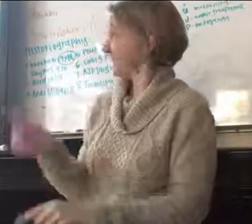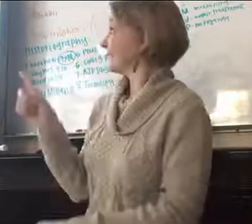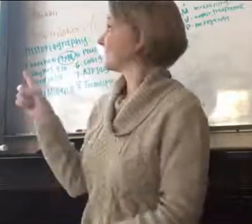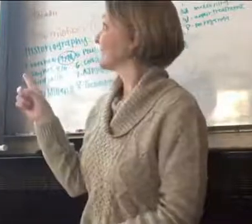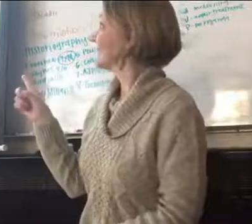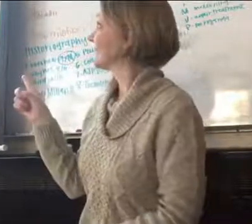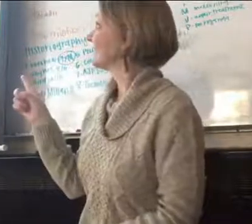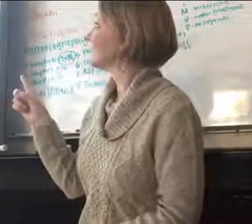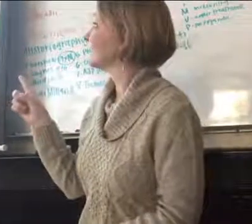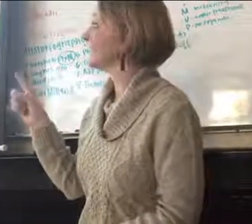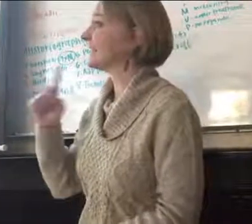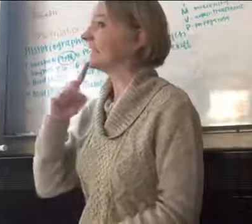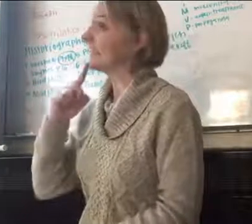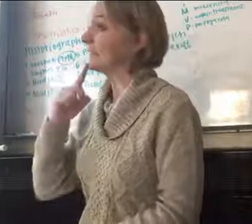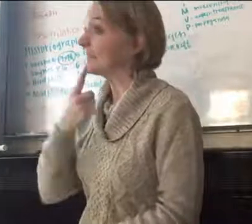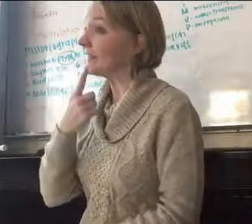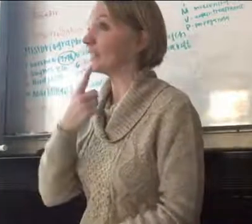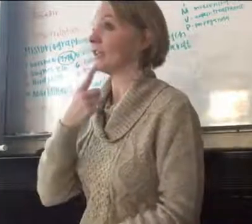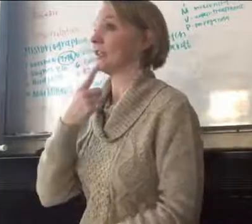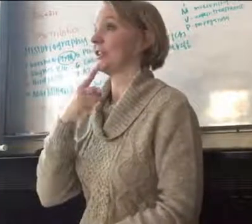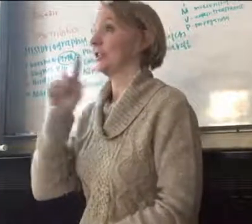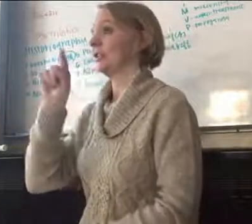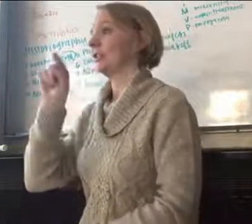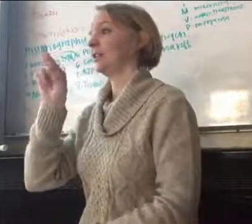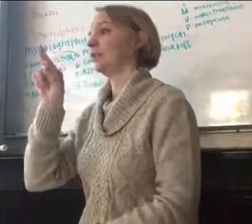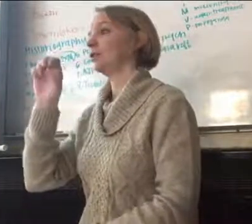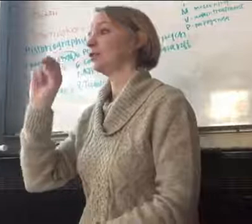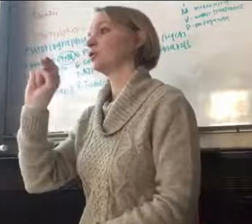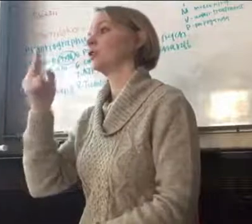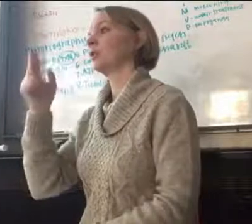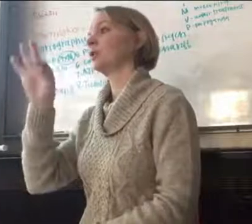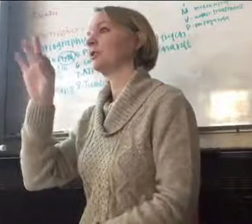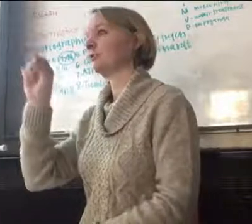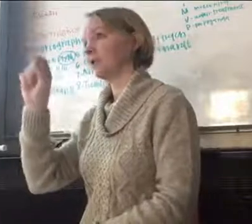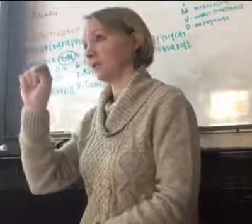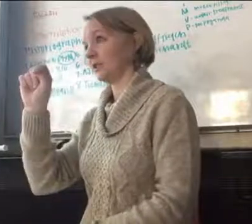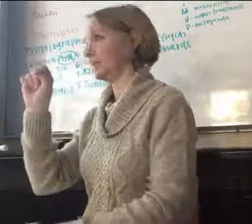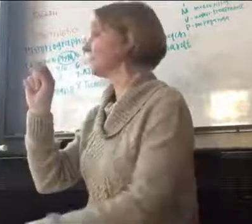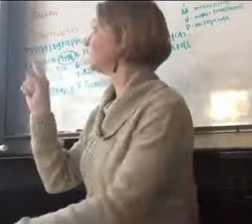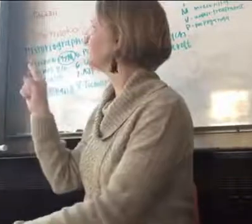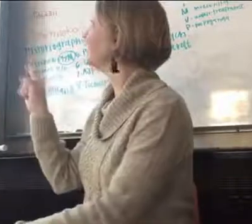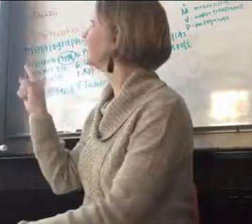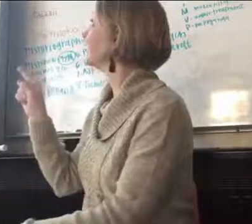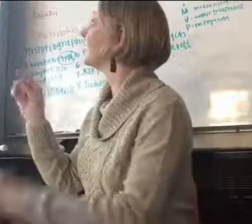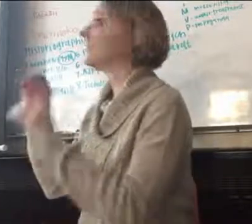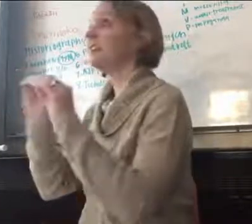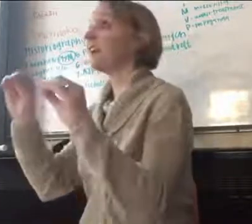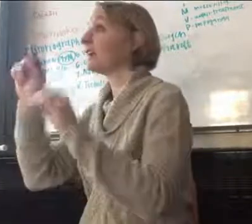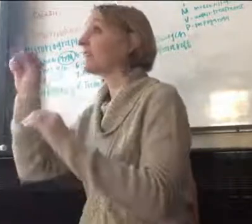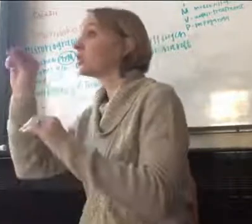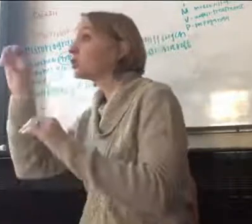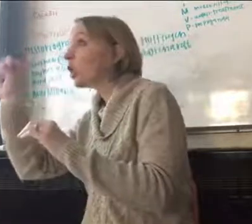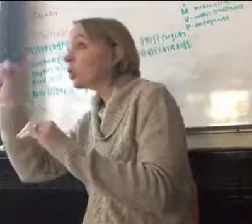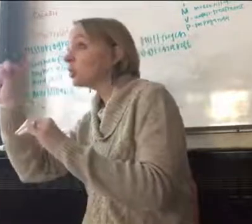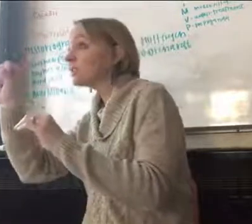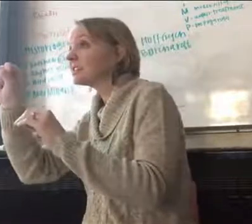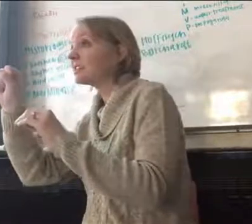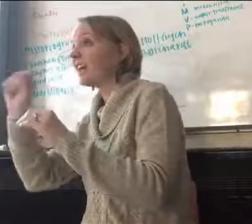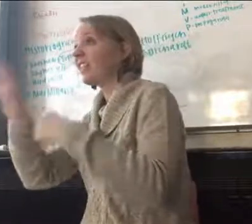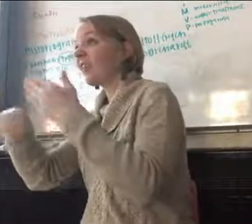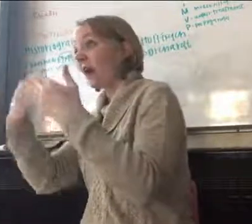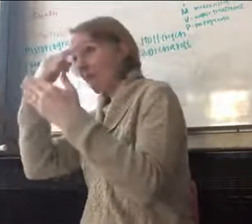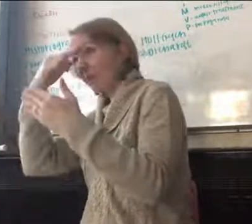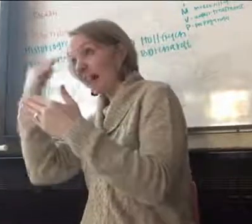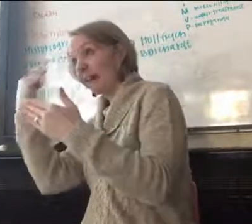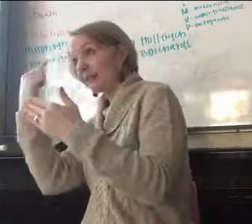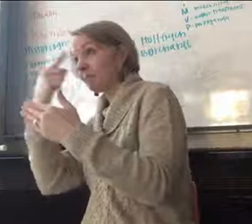they begin to get severe trench foot. These are feet that have basically at this point none of their toes. They're all black because